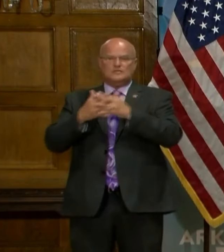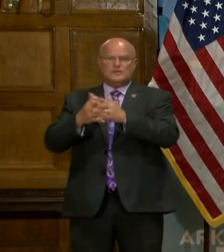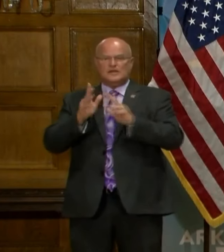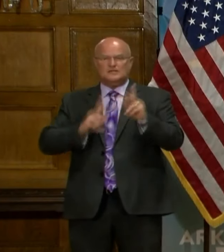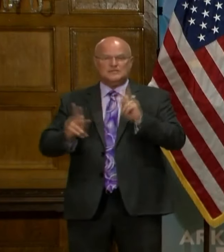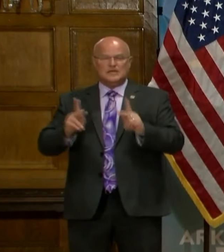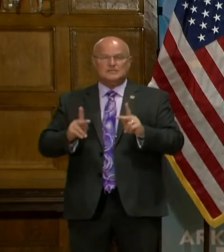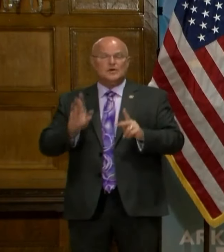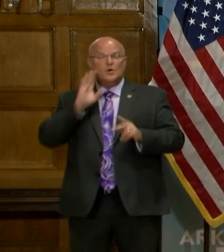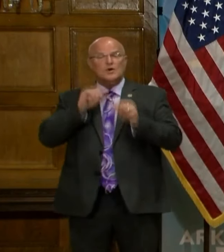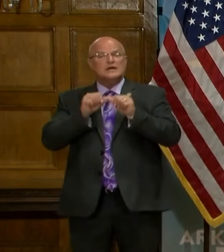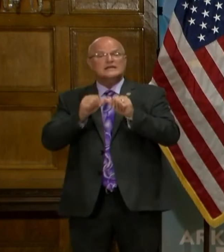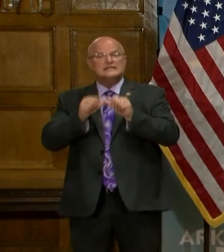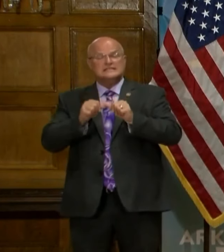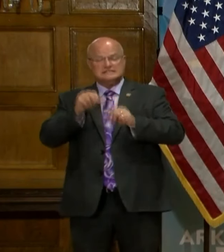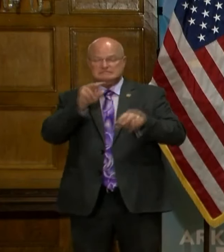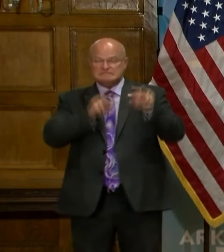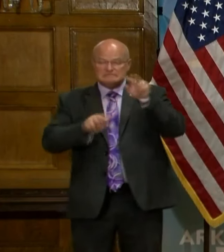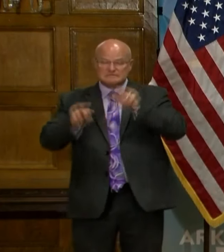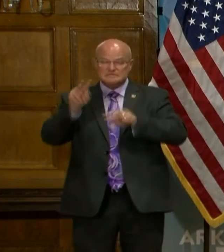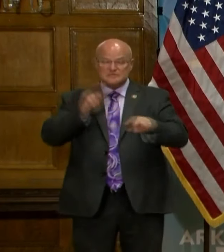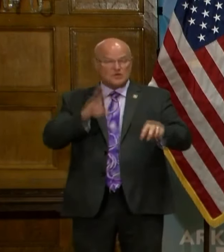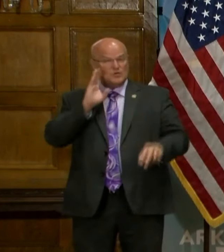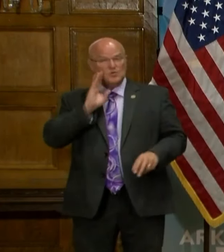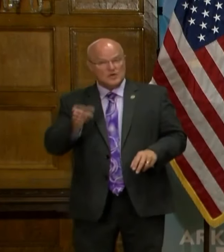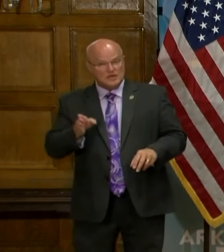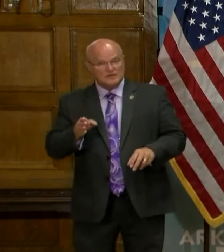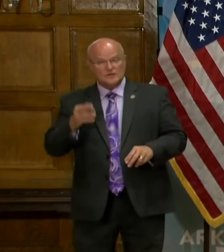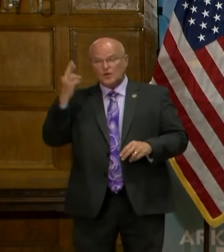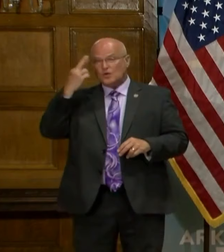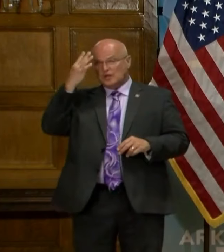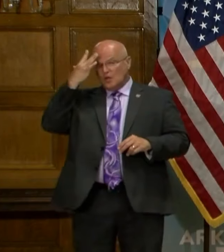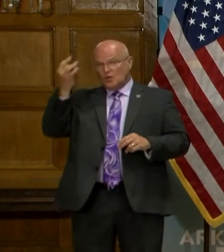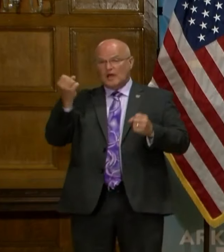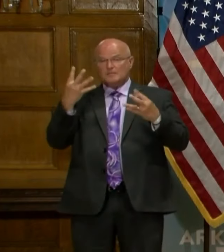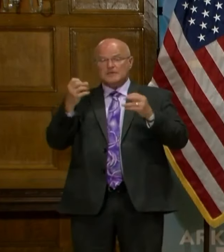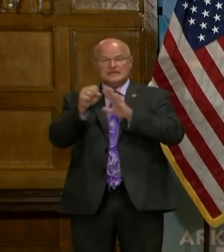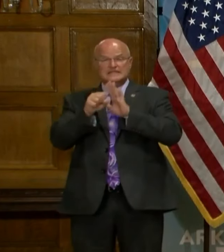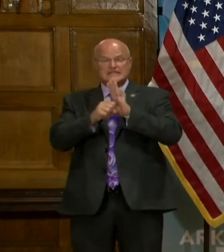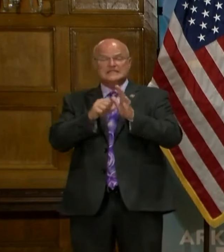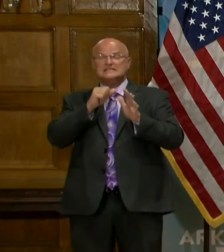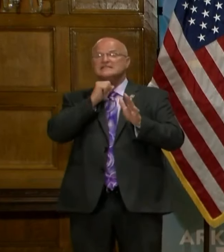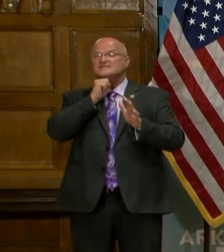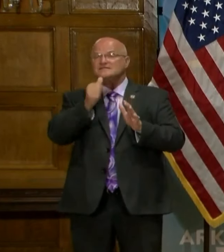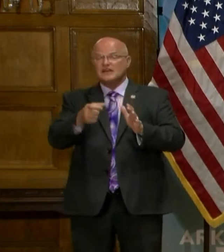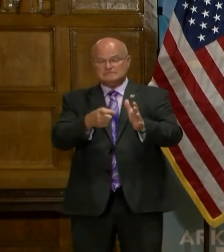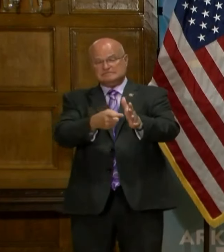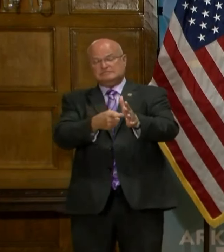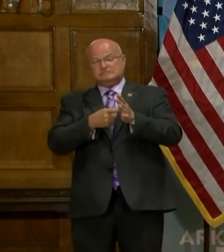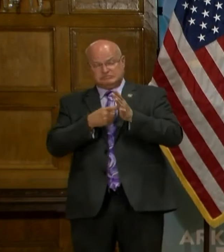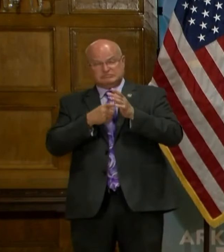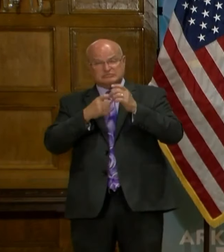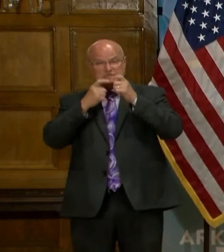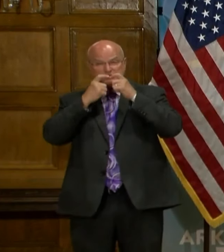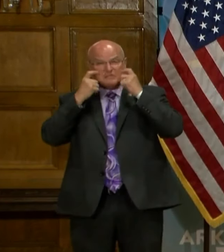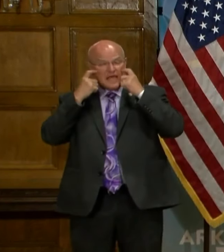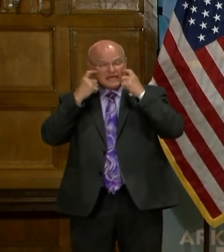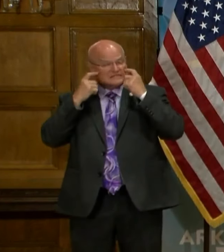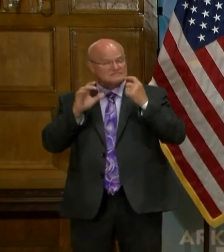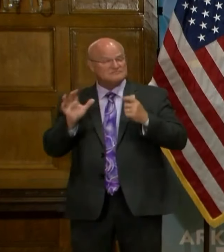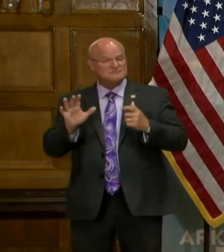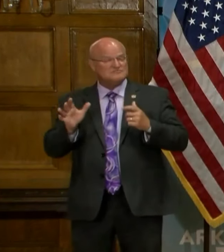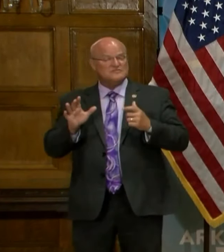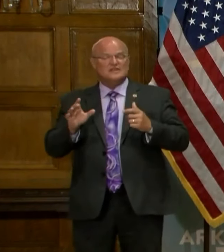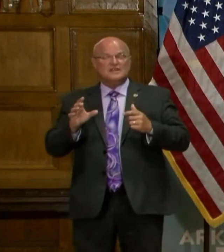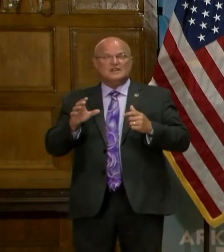public. We'll continue to evaluate that. There's reasons that a majority of the states have not enacted those kind of mandatory